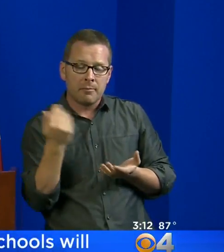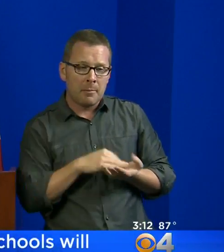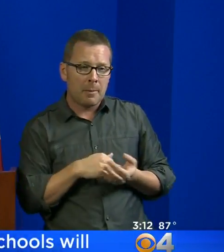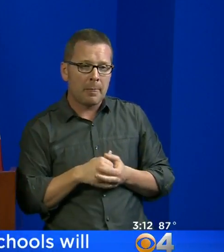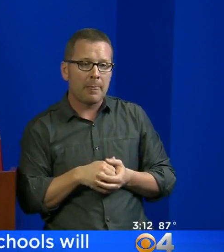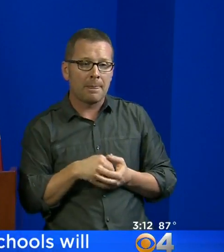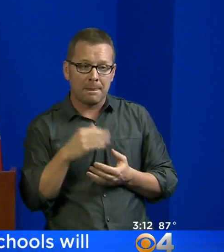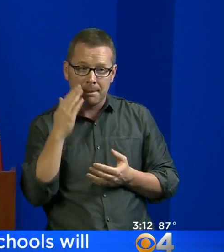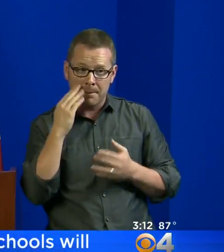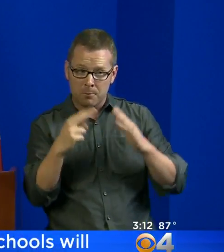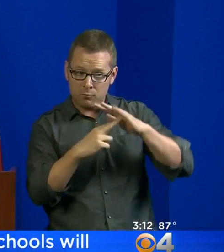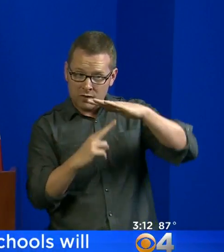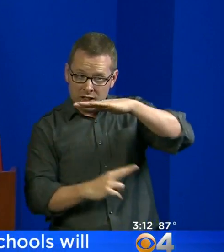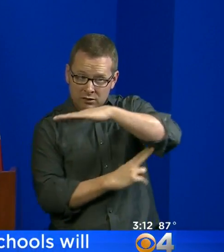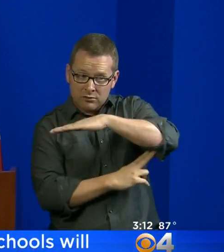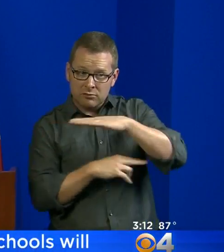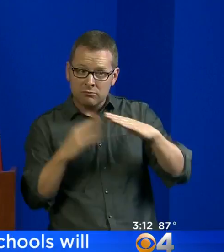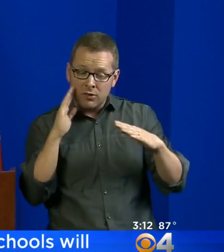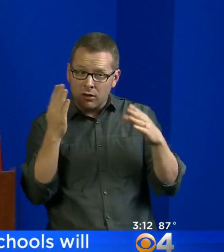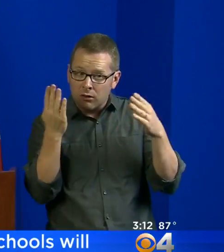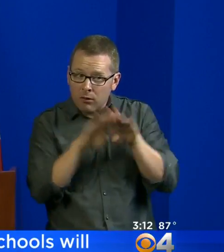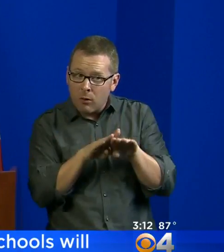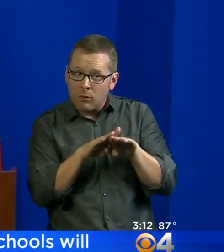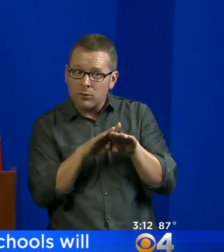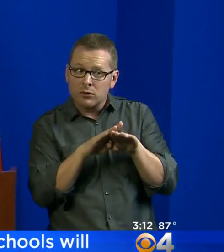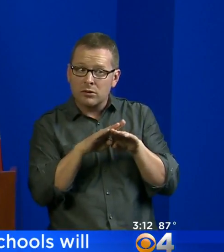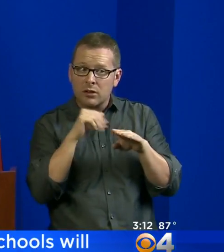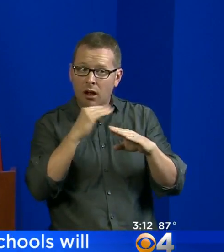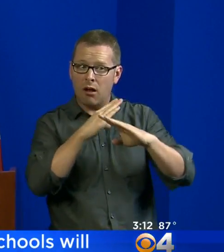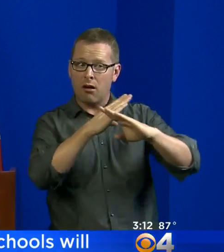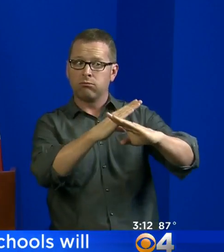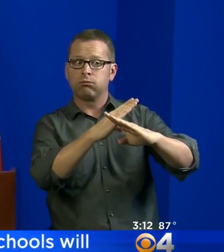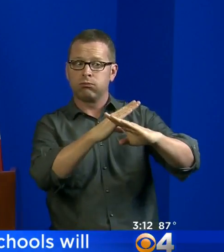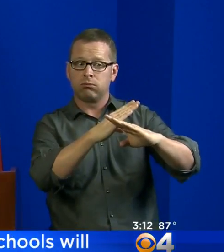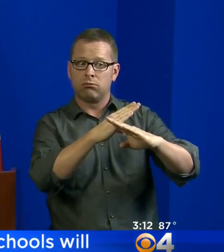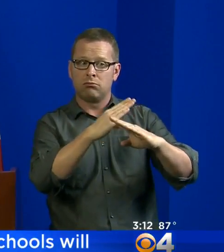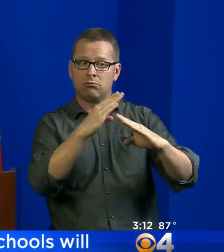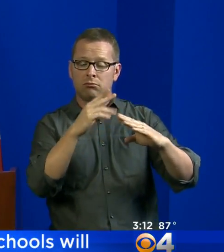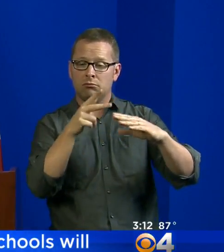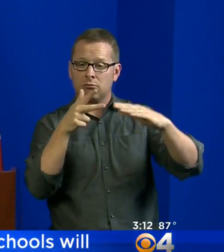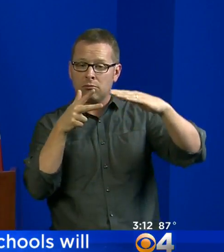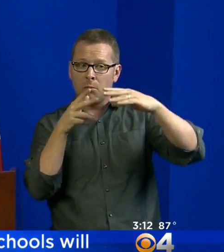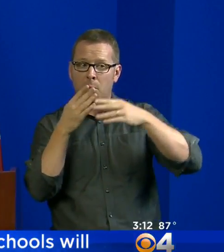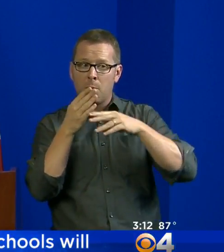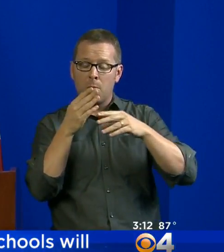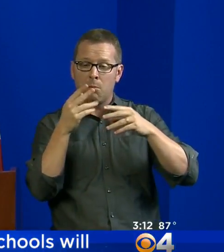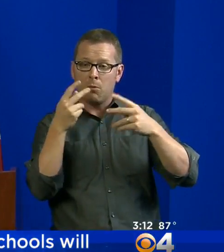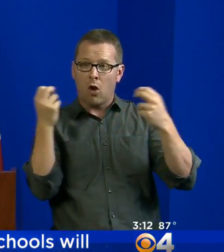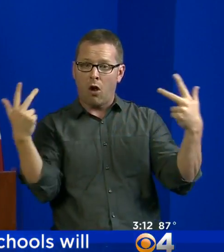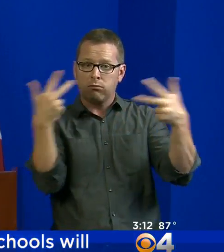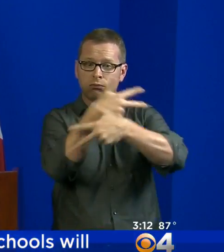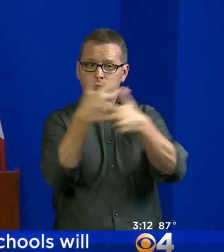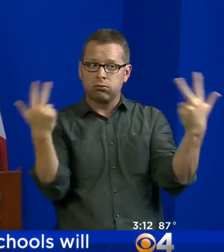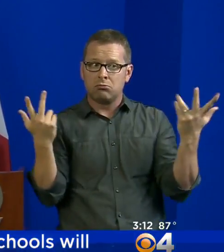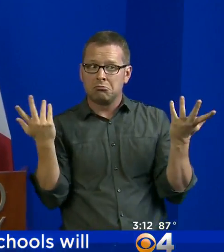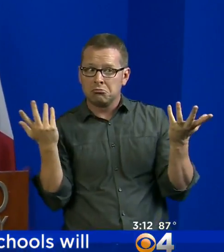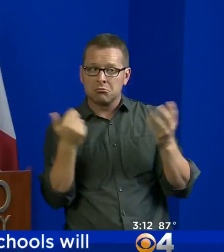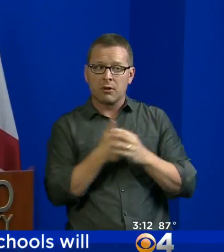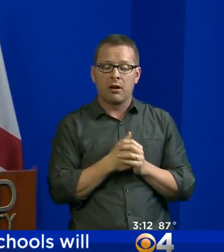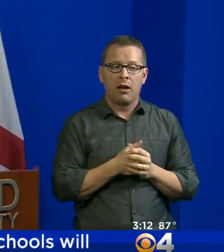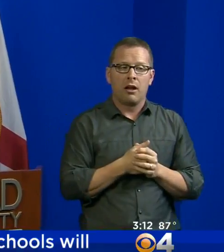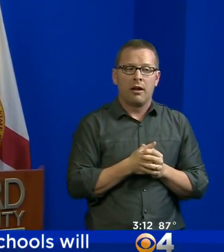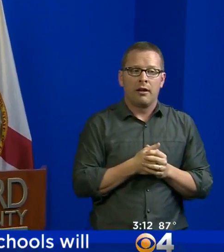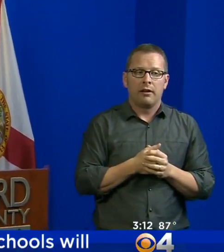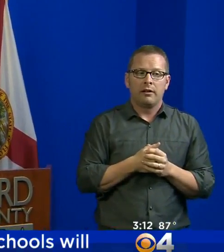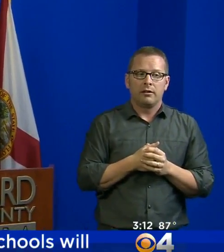when bridges from the barrier islands might be blocked off and people won't be able to use them? At this time, we're waiting for the storm